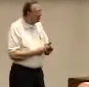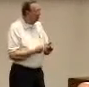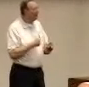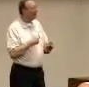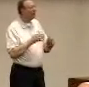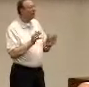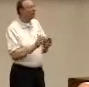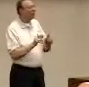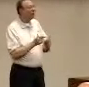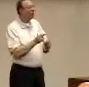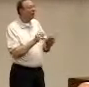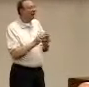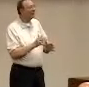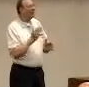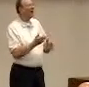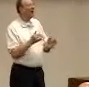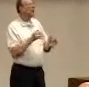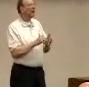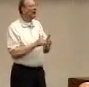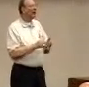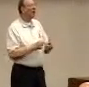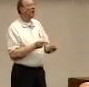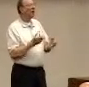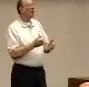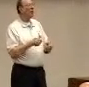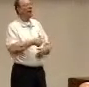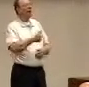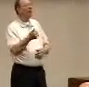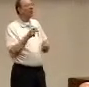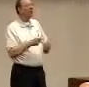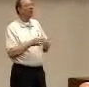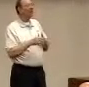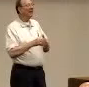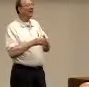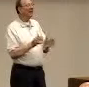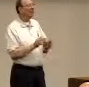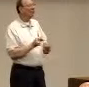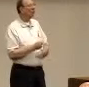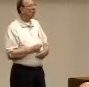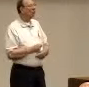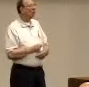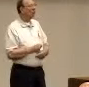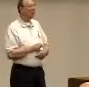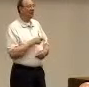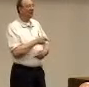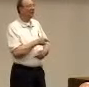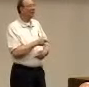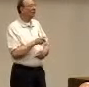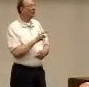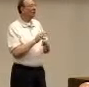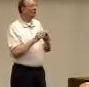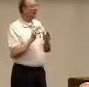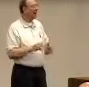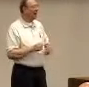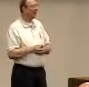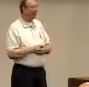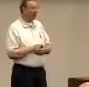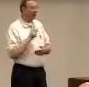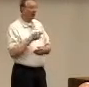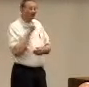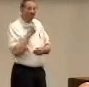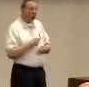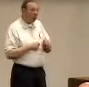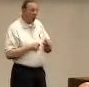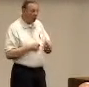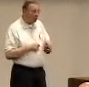for a month, and we had a small group in his house, and he wanted to do it again, and he wanted someone else to lead the small group this time to facilitate, but they could use